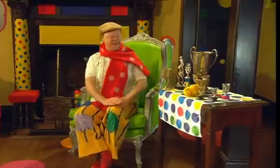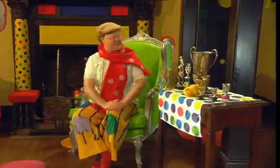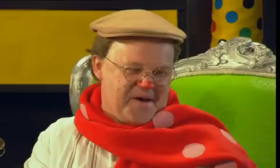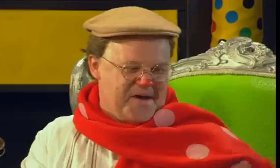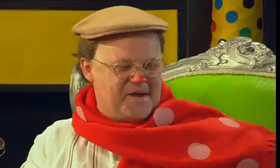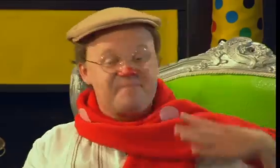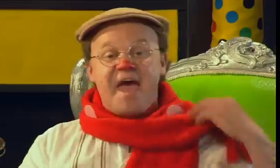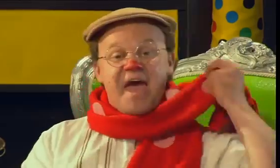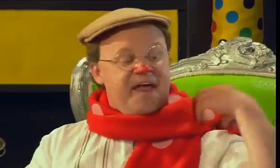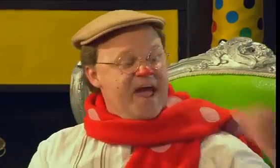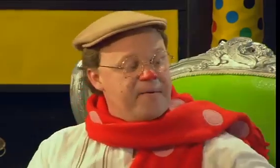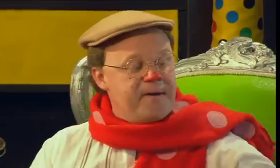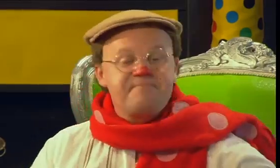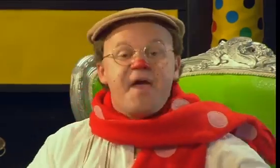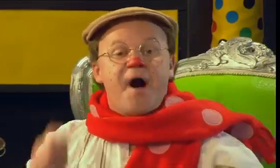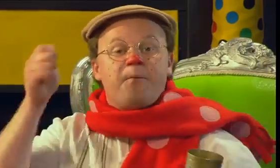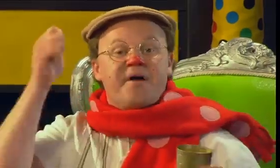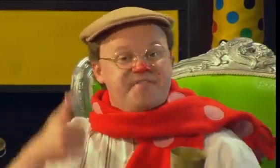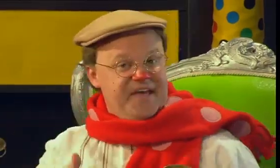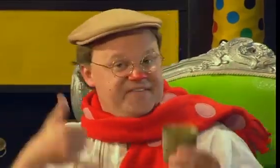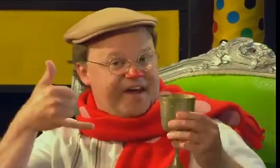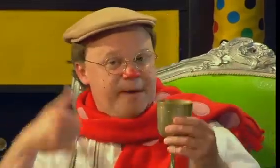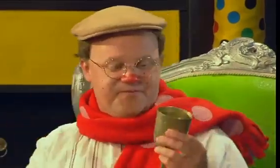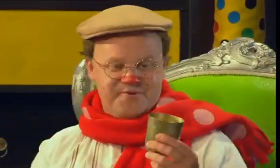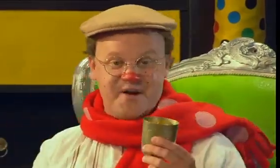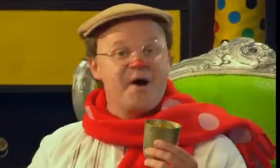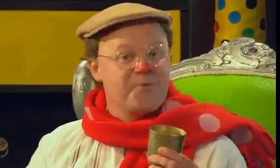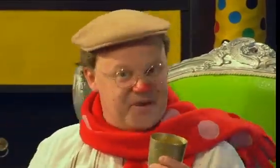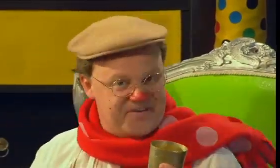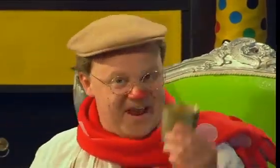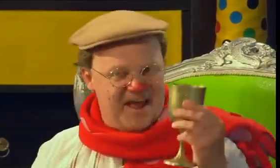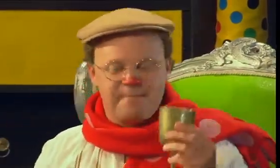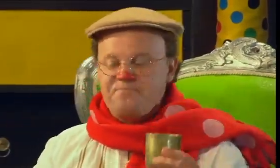trophies. Now, I won this cup for whistling.